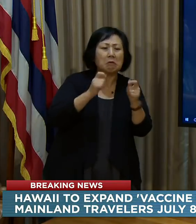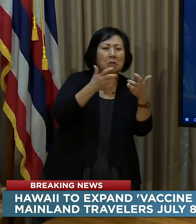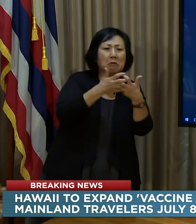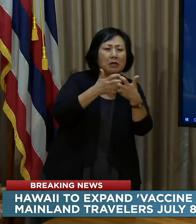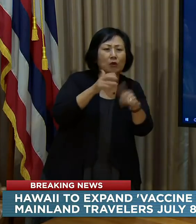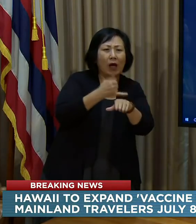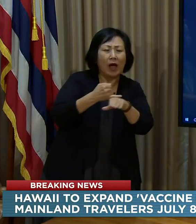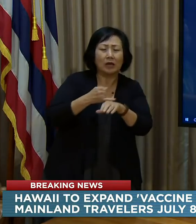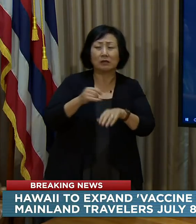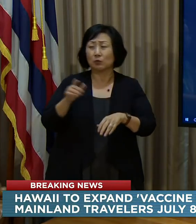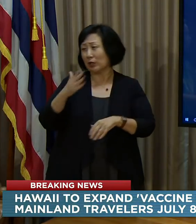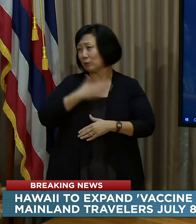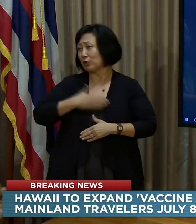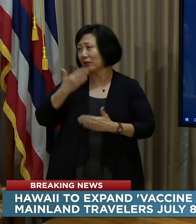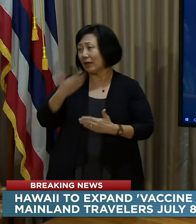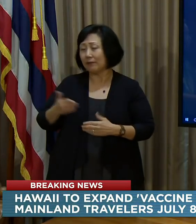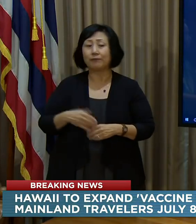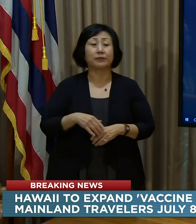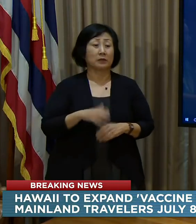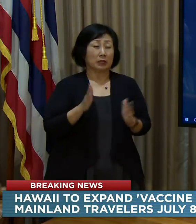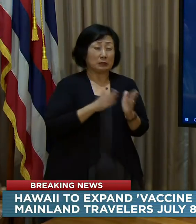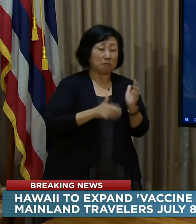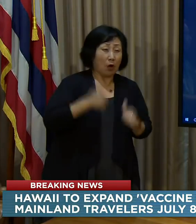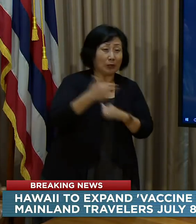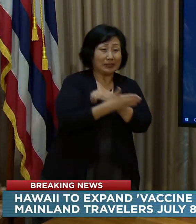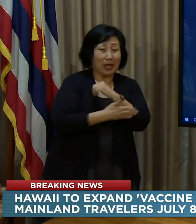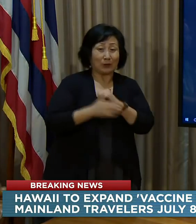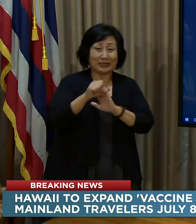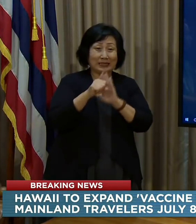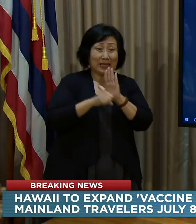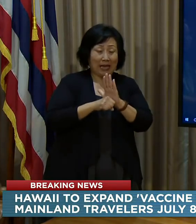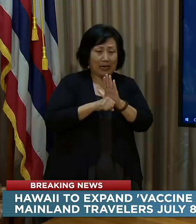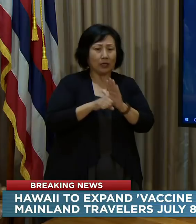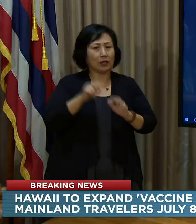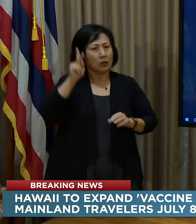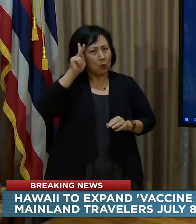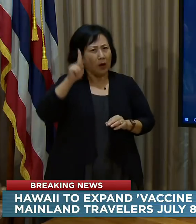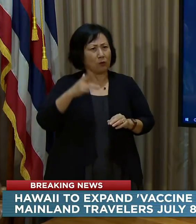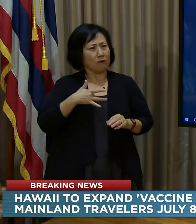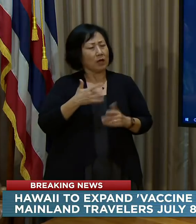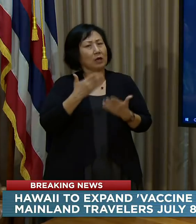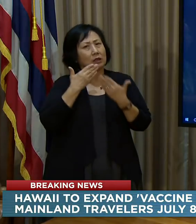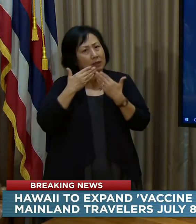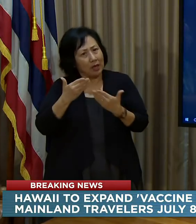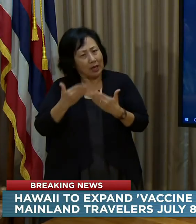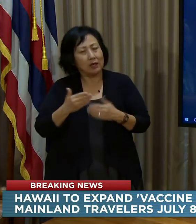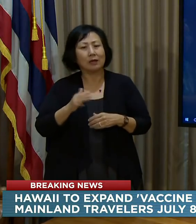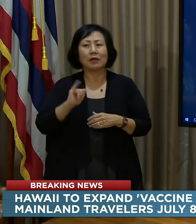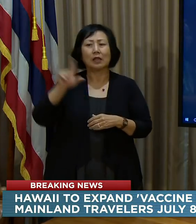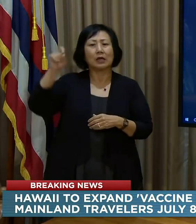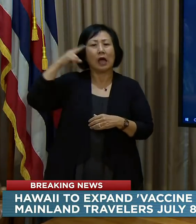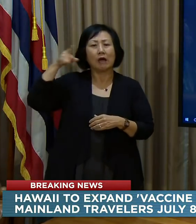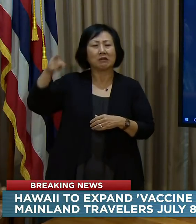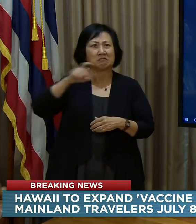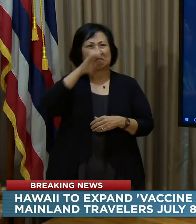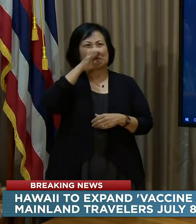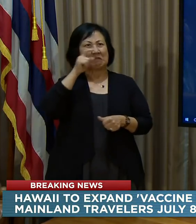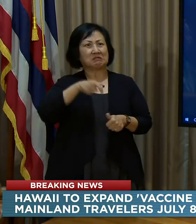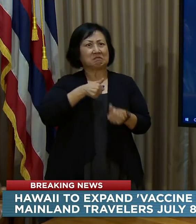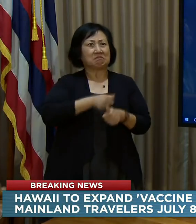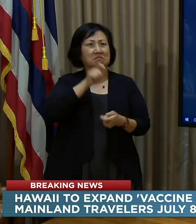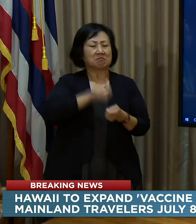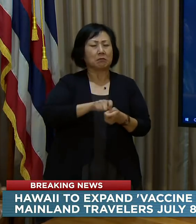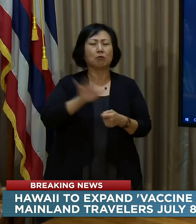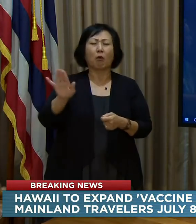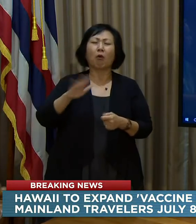smallest county in the state really appreciates the fact that the governor in the state has